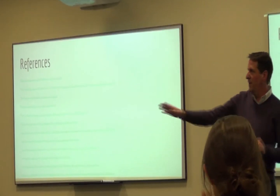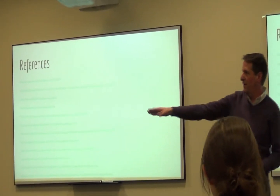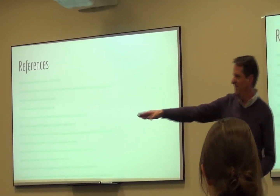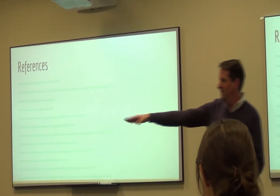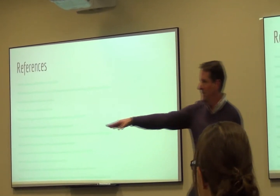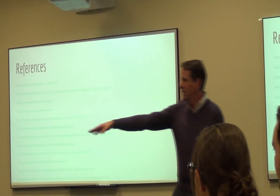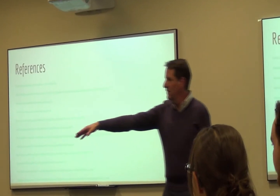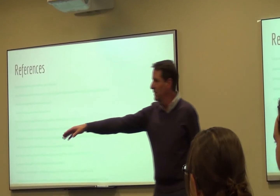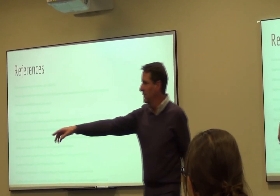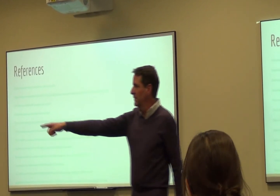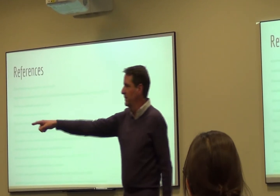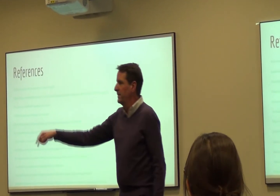With modern day Japan,